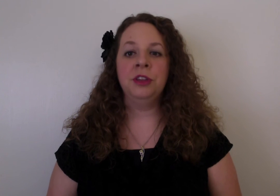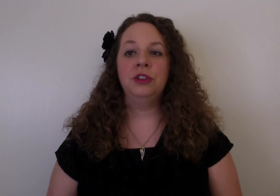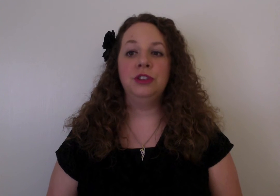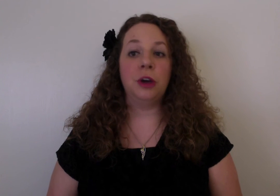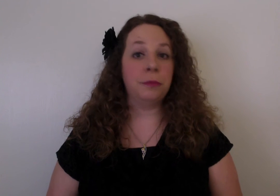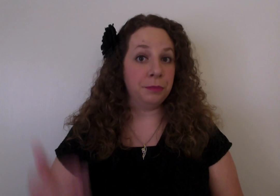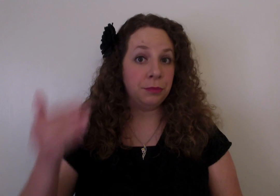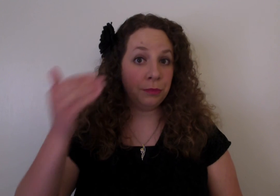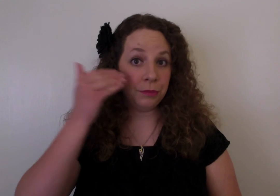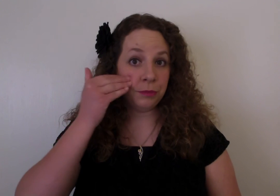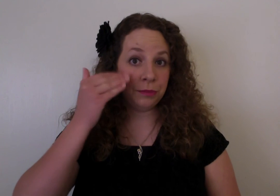So